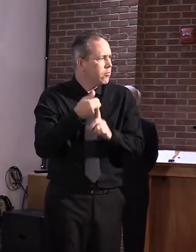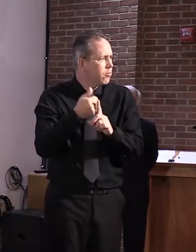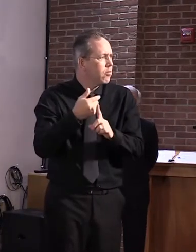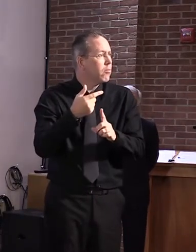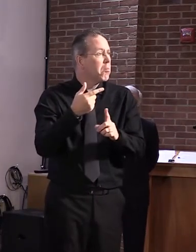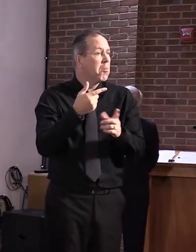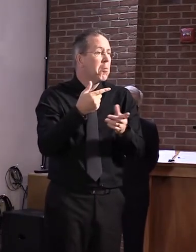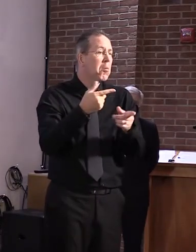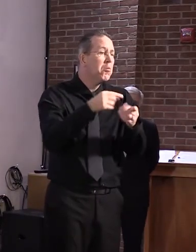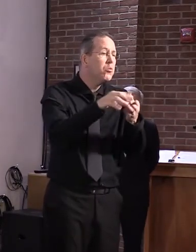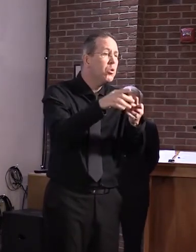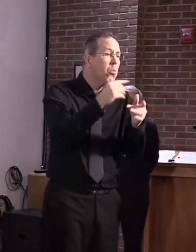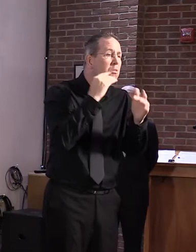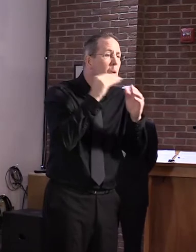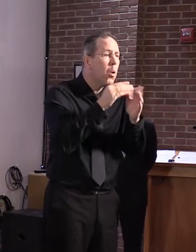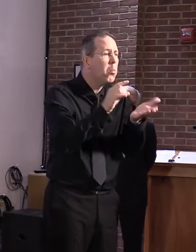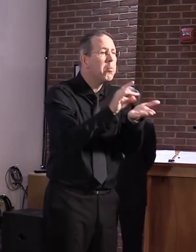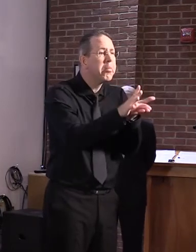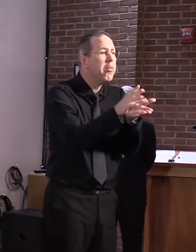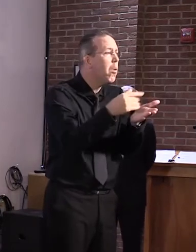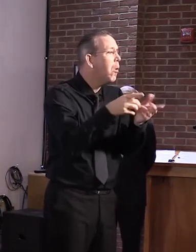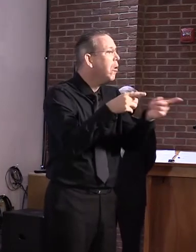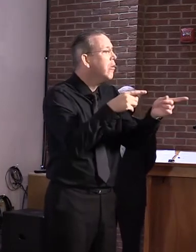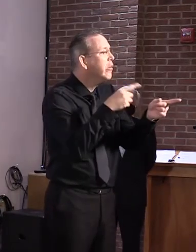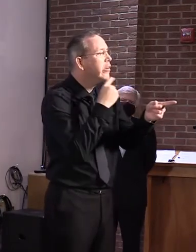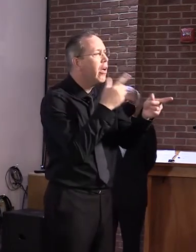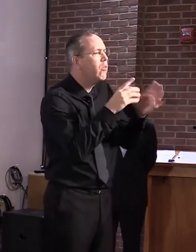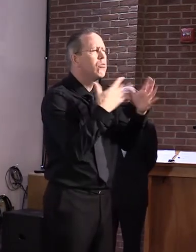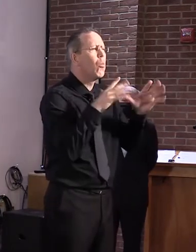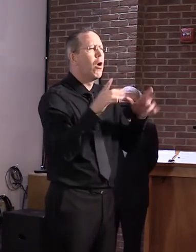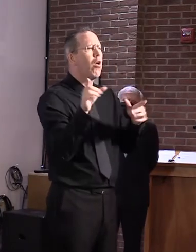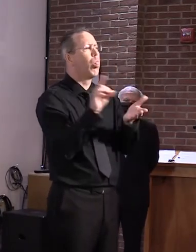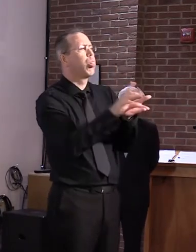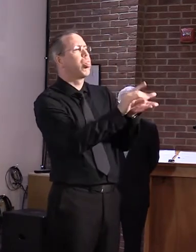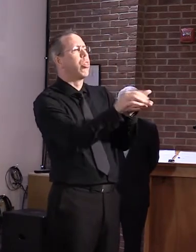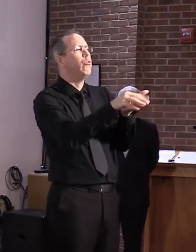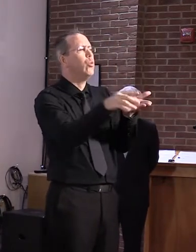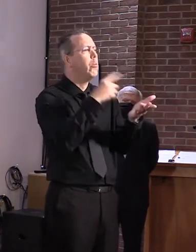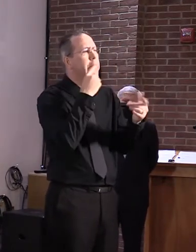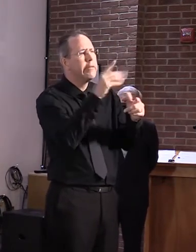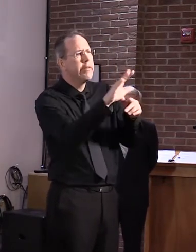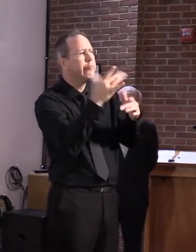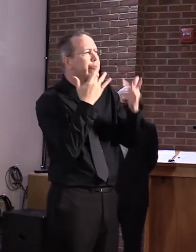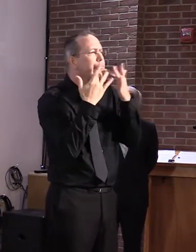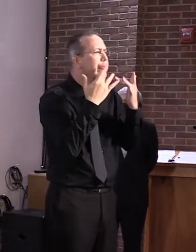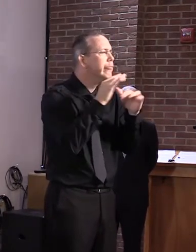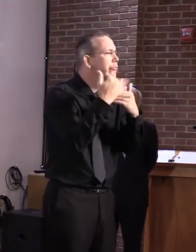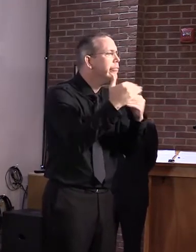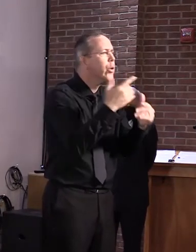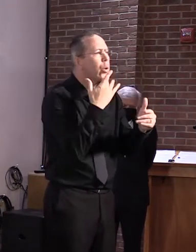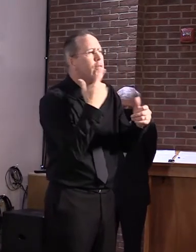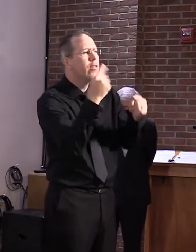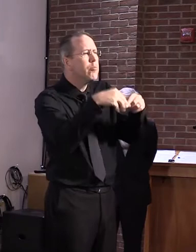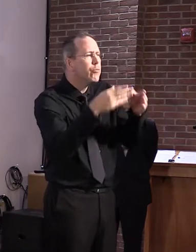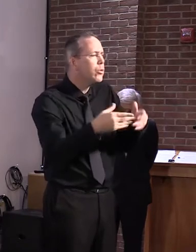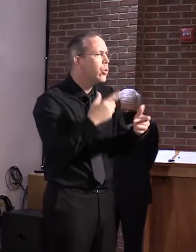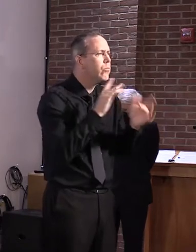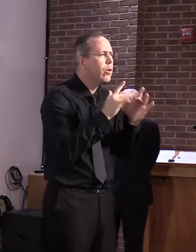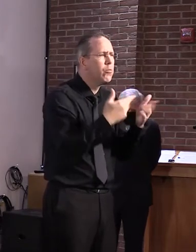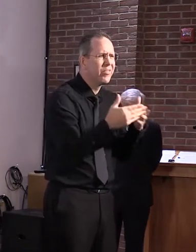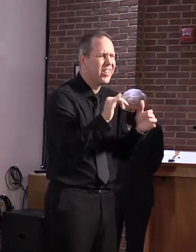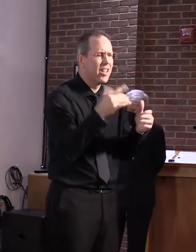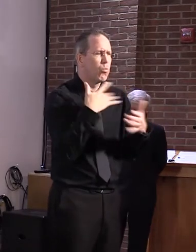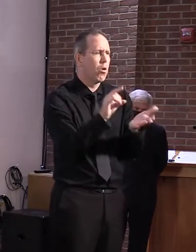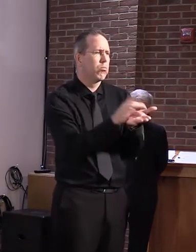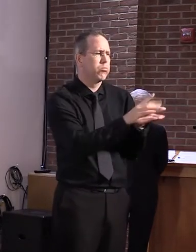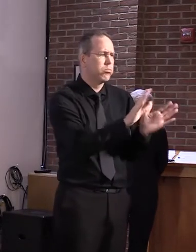and those that come to campus, that we expect all our tenure track and tenured faculty to